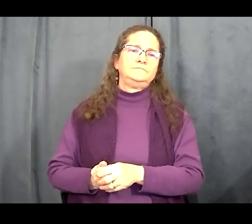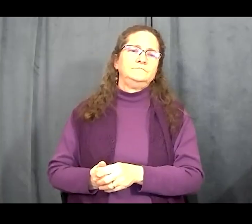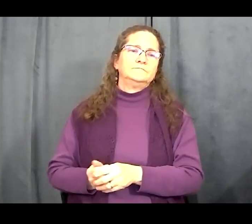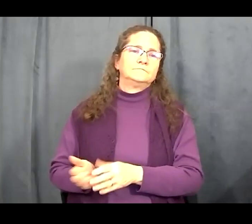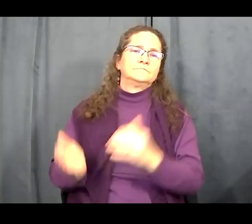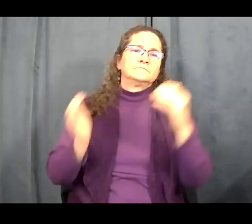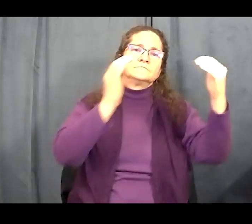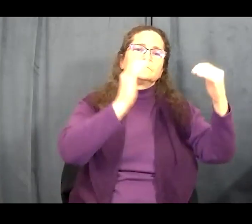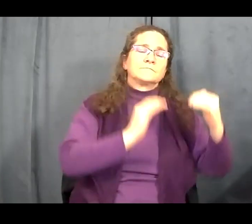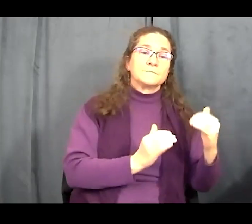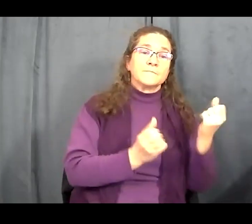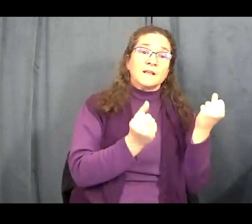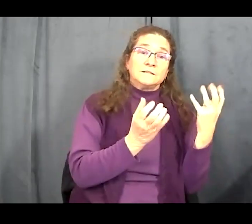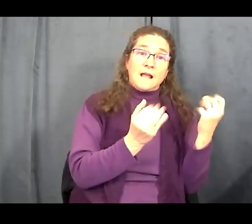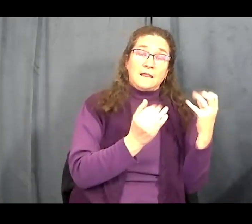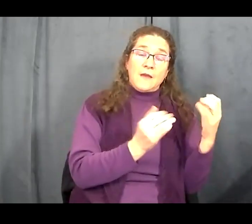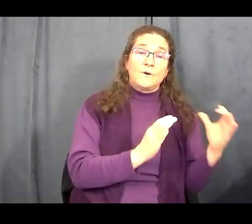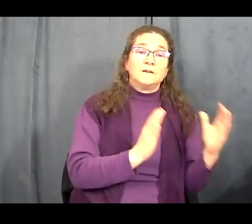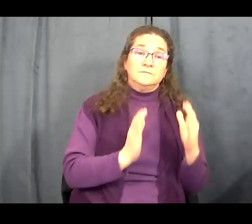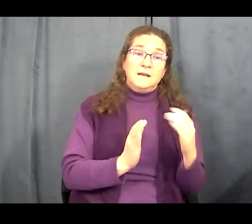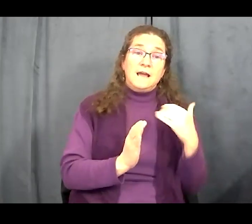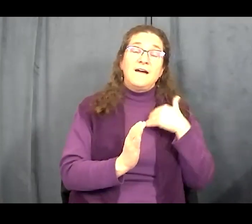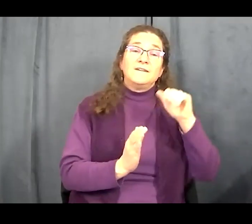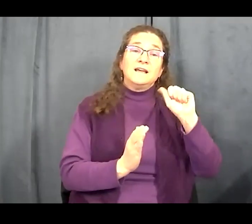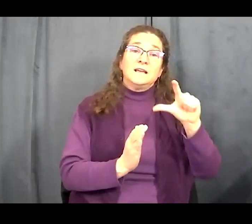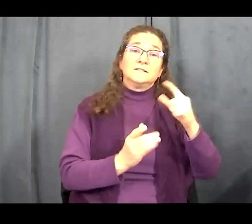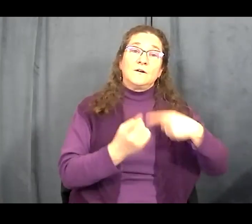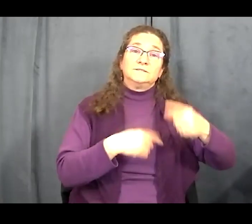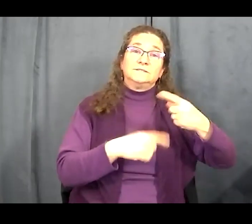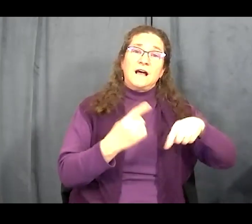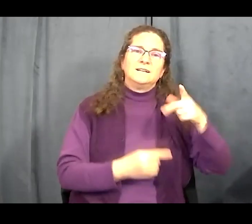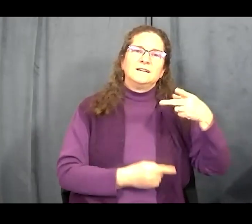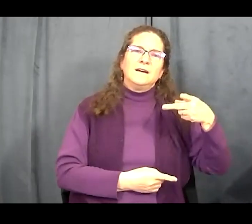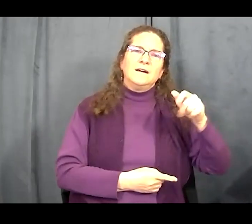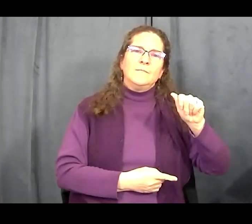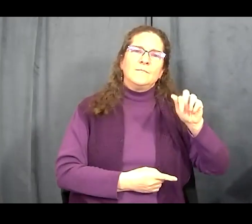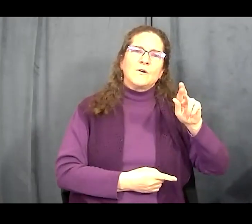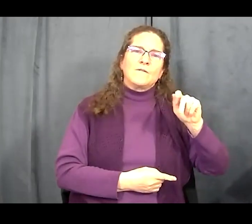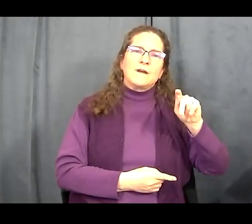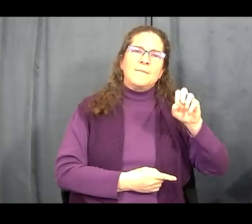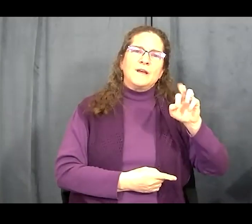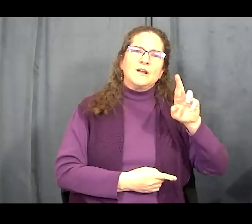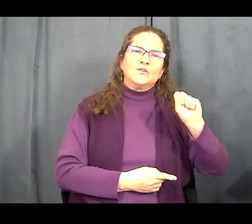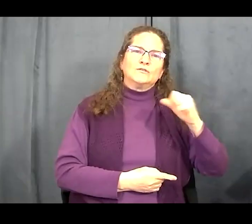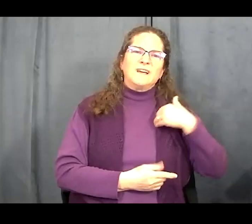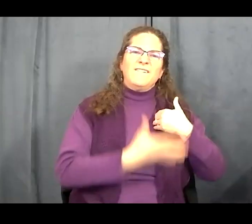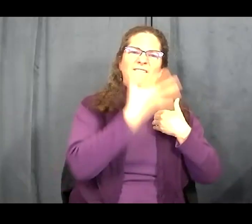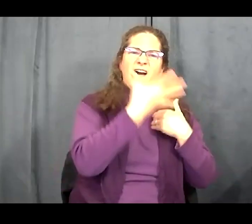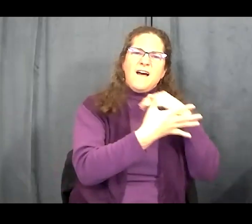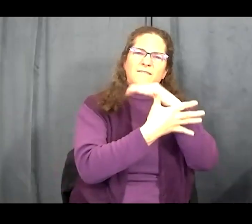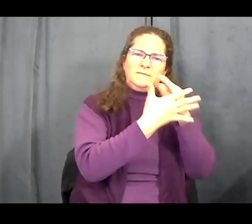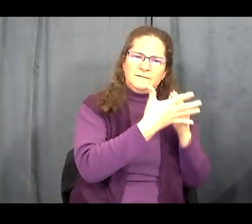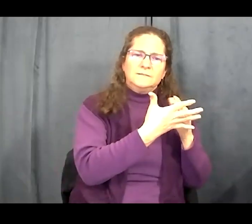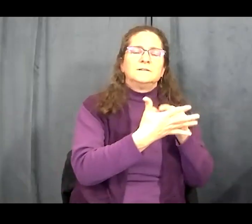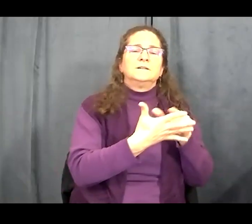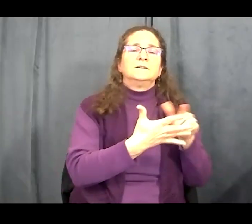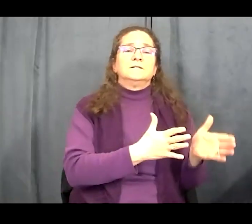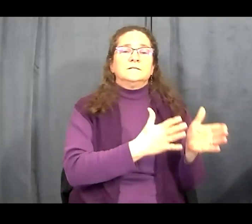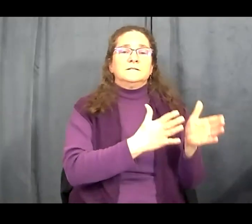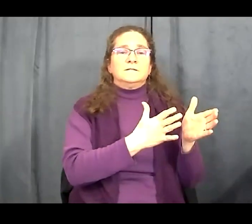For sign language, you have the ASL signs, the parameters, and there's the 5 parameters in American Sign Language. You also have sign